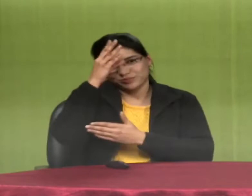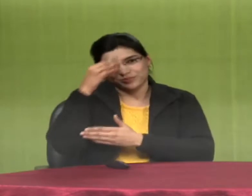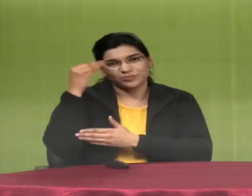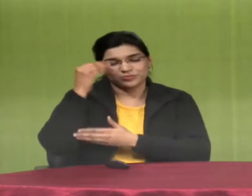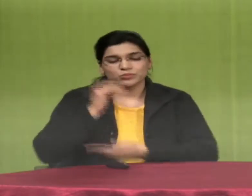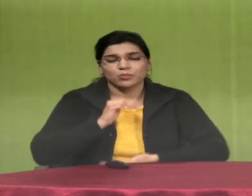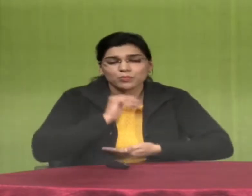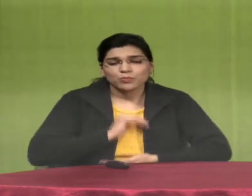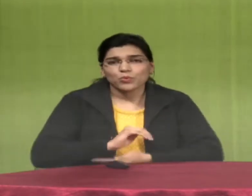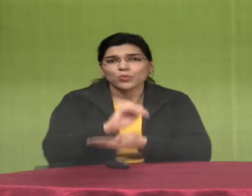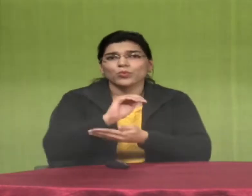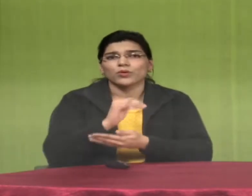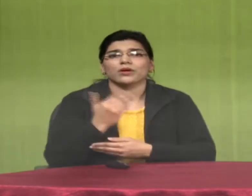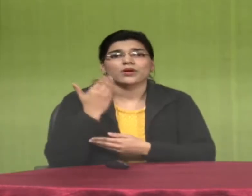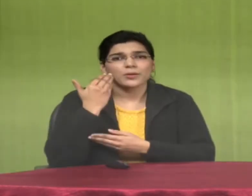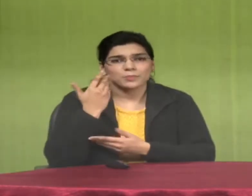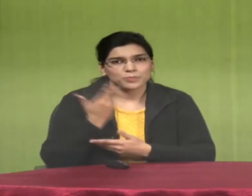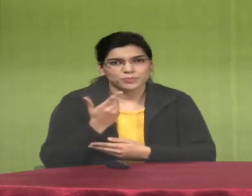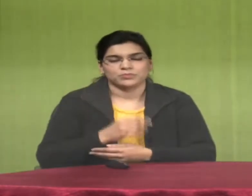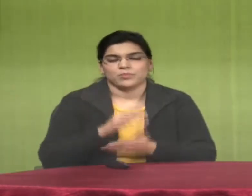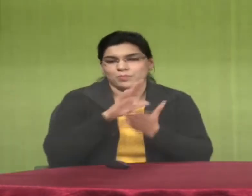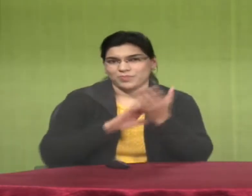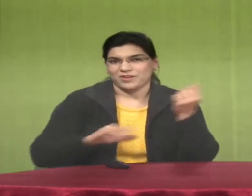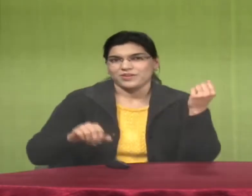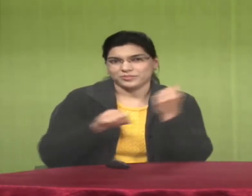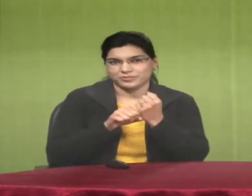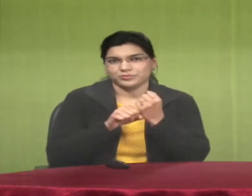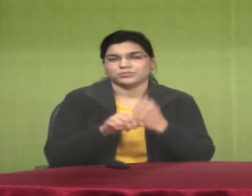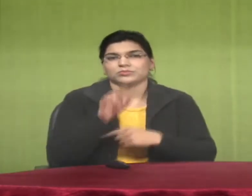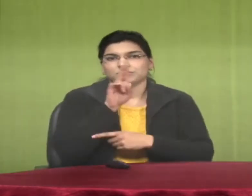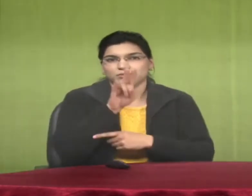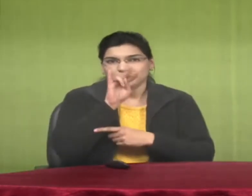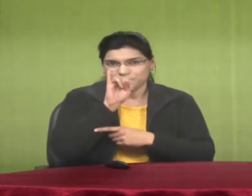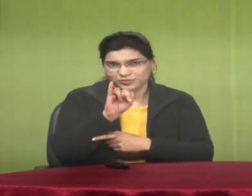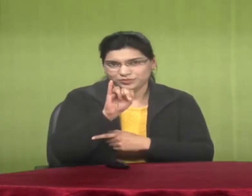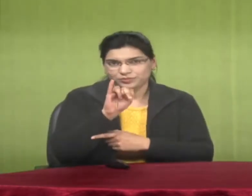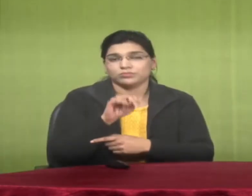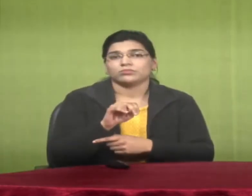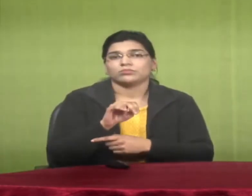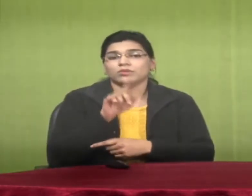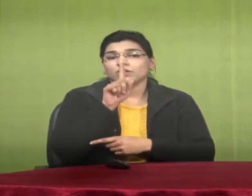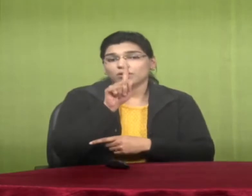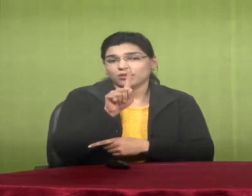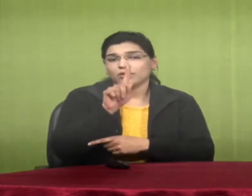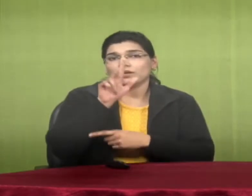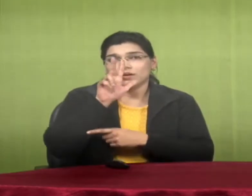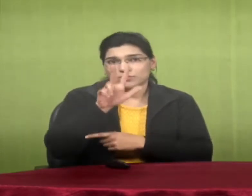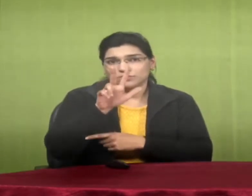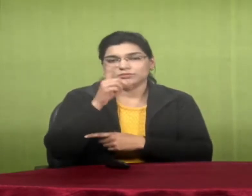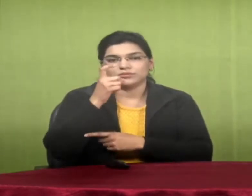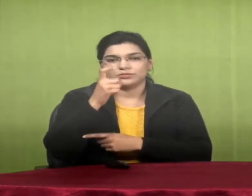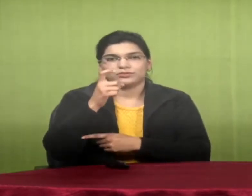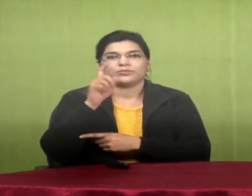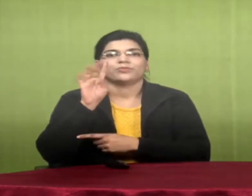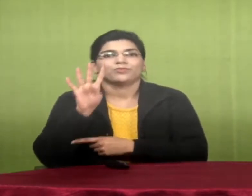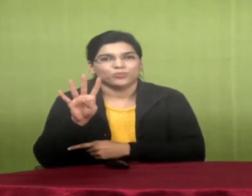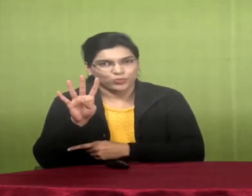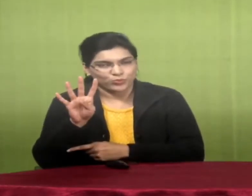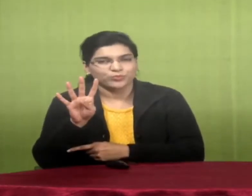About Robert Frost. Frost was born in San Francisco on